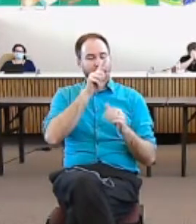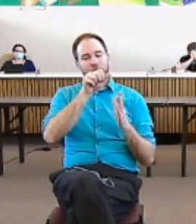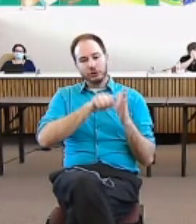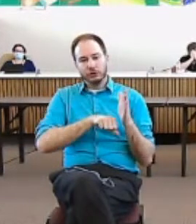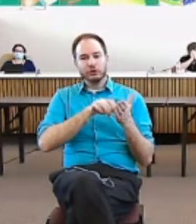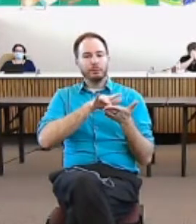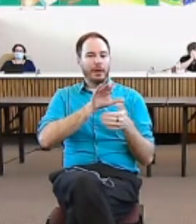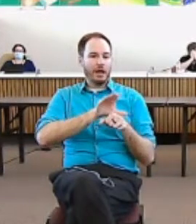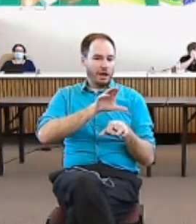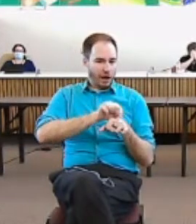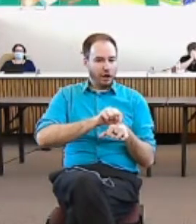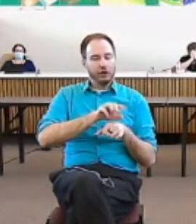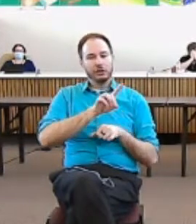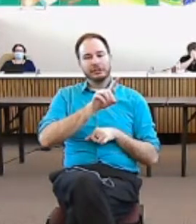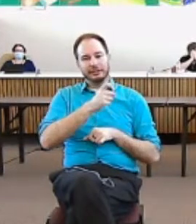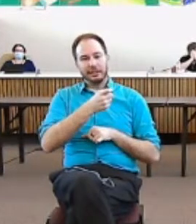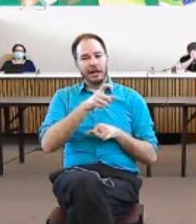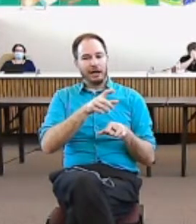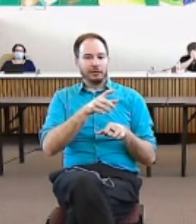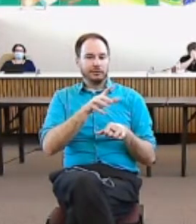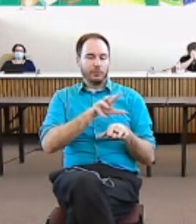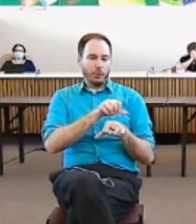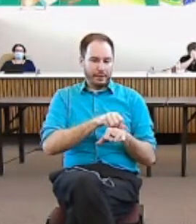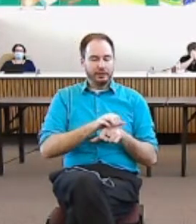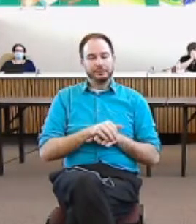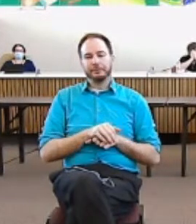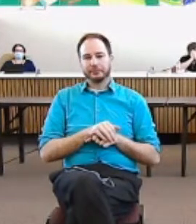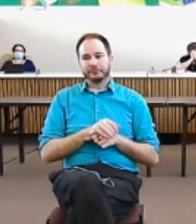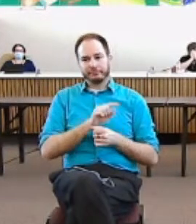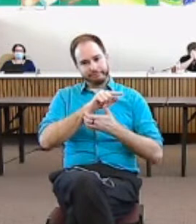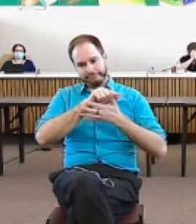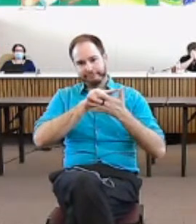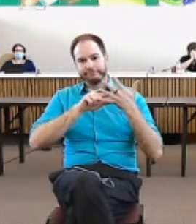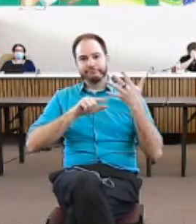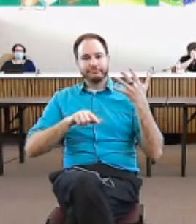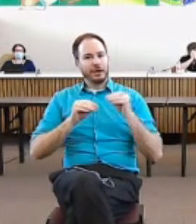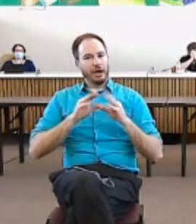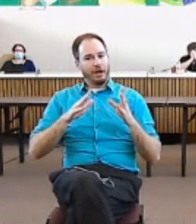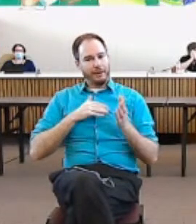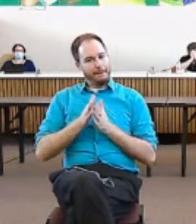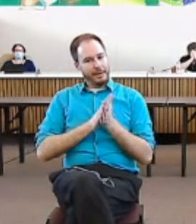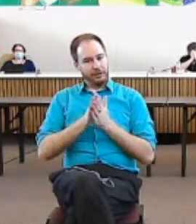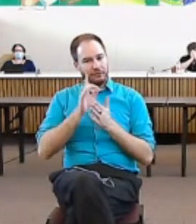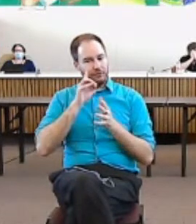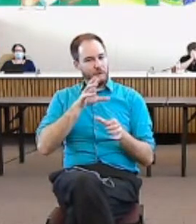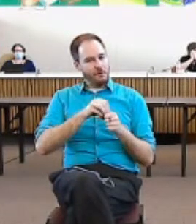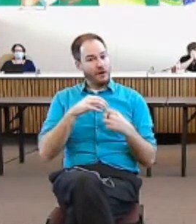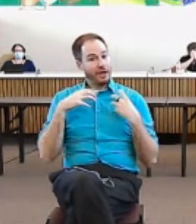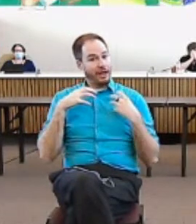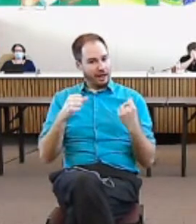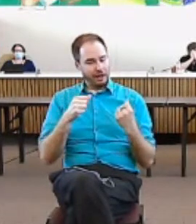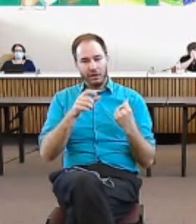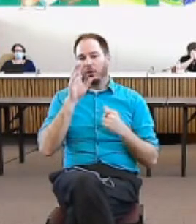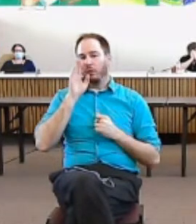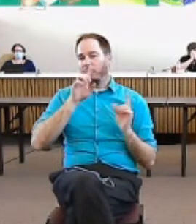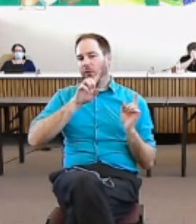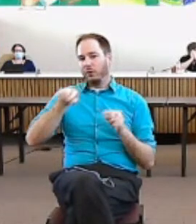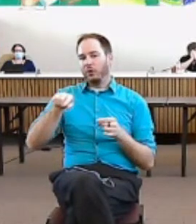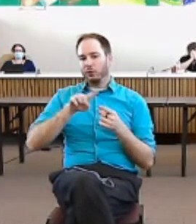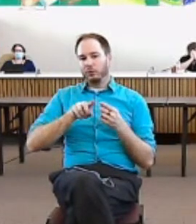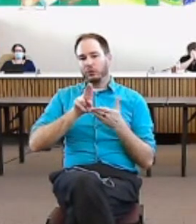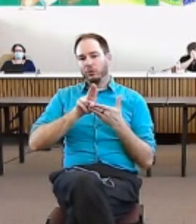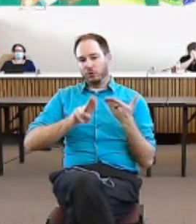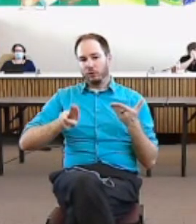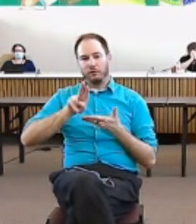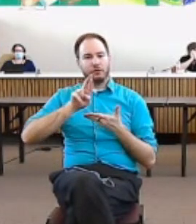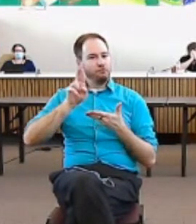consultations, and diagnostic appointments. As you can see, she has a passion for healthcare, and Kayla will be attending the